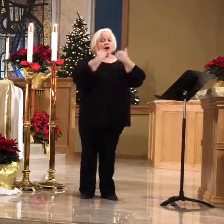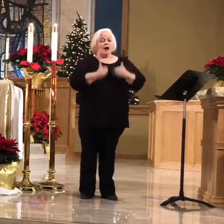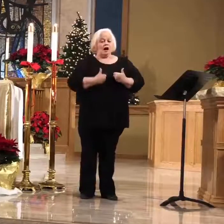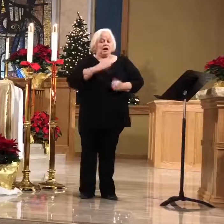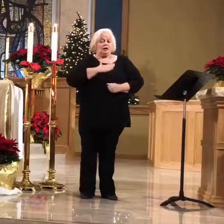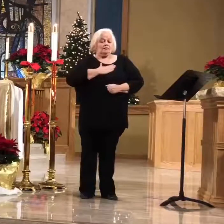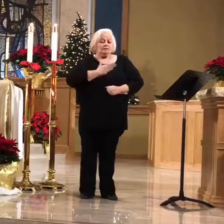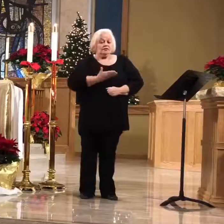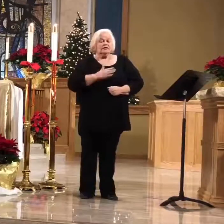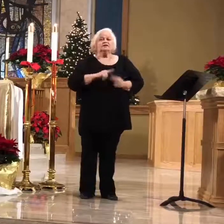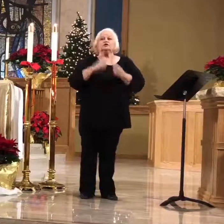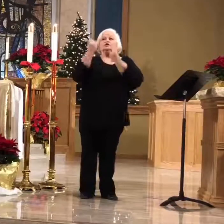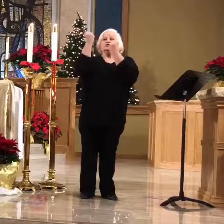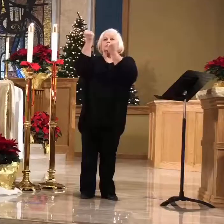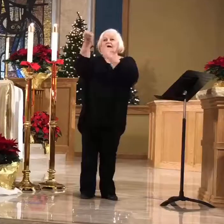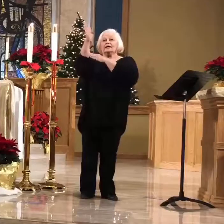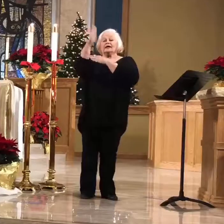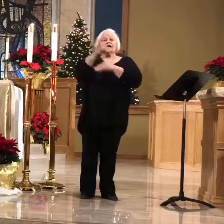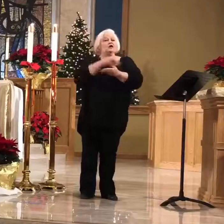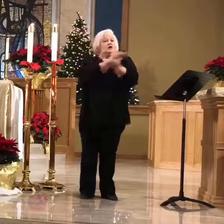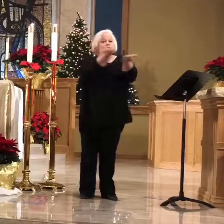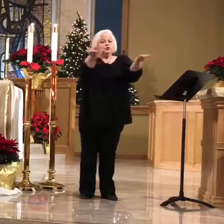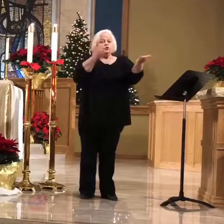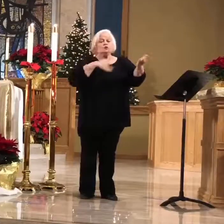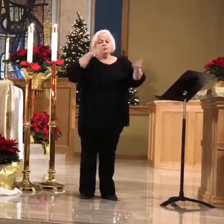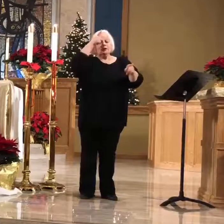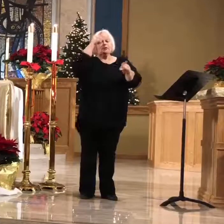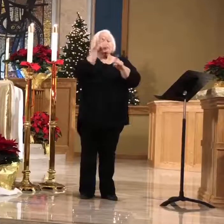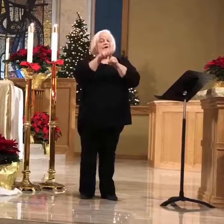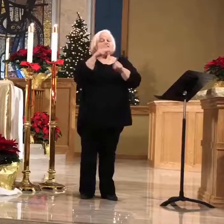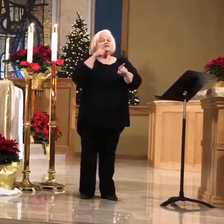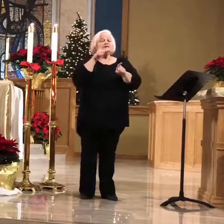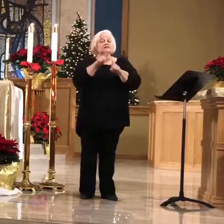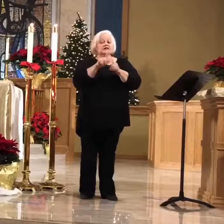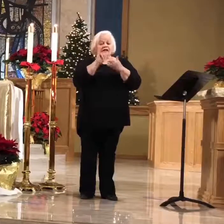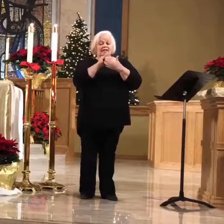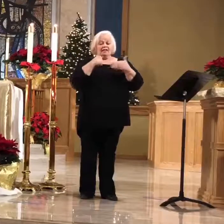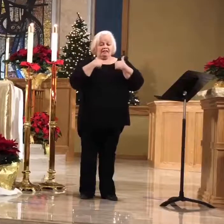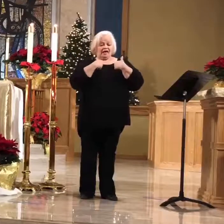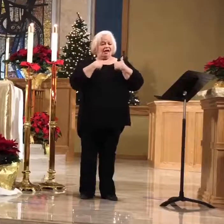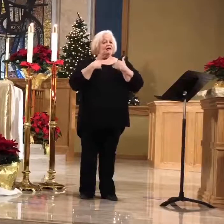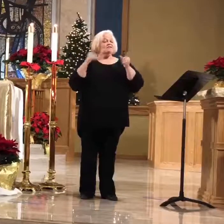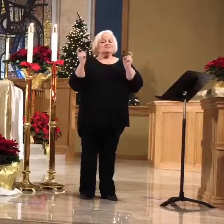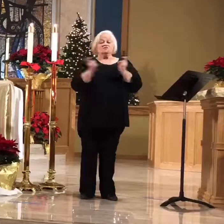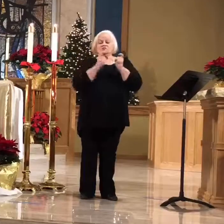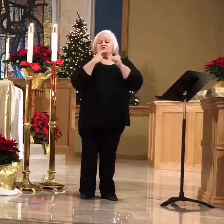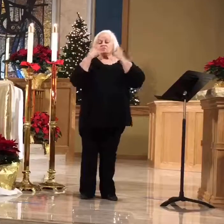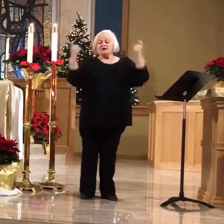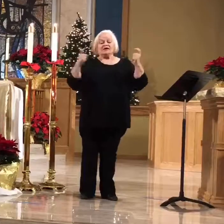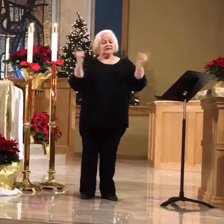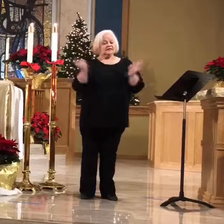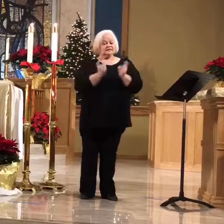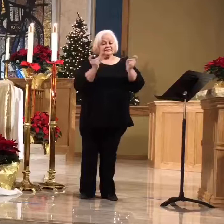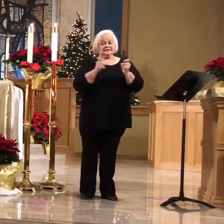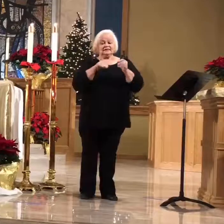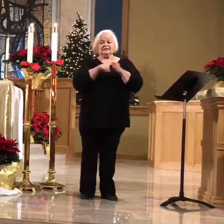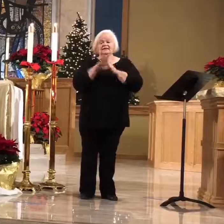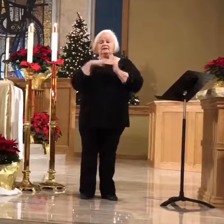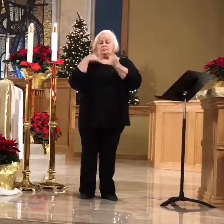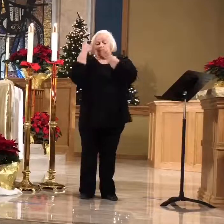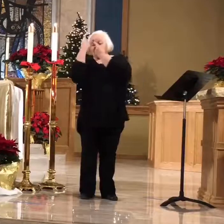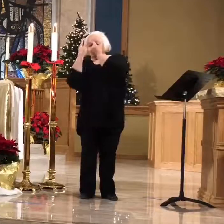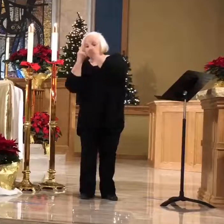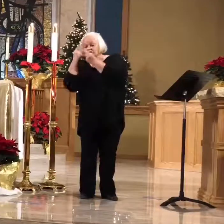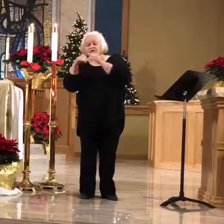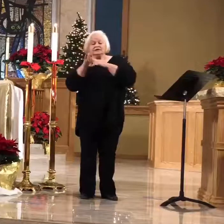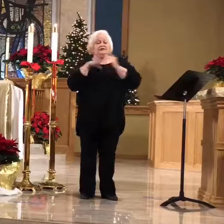I confess to Almighty God, and to you, my brothers and sisters, that I have greatly sinned in my thoughts and